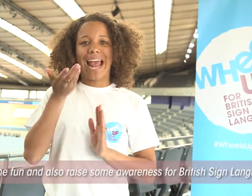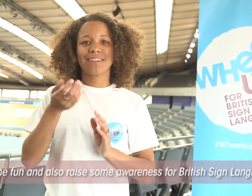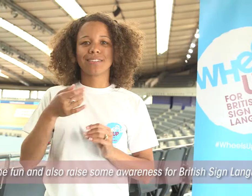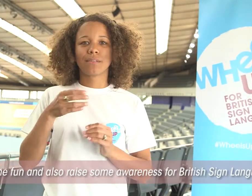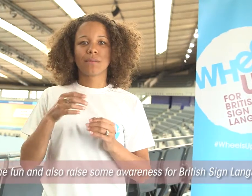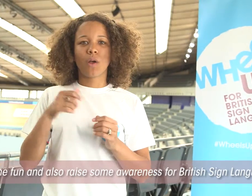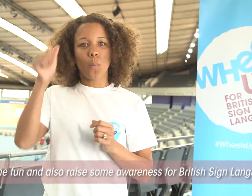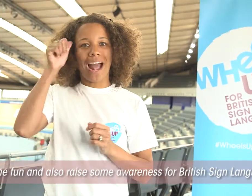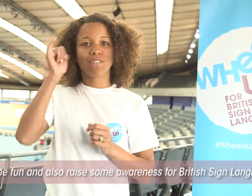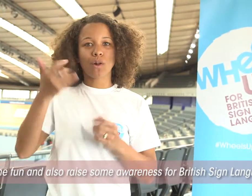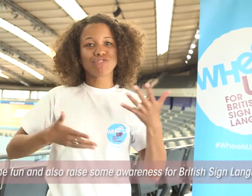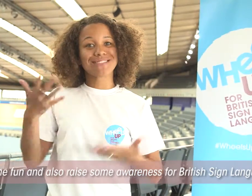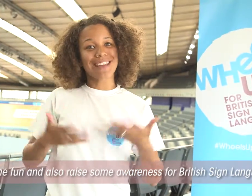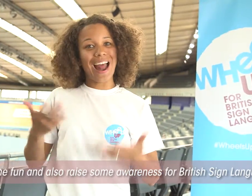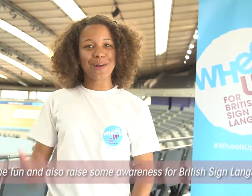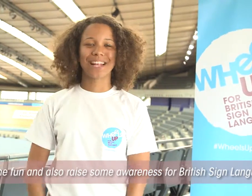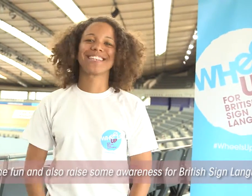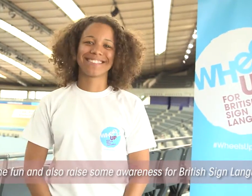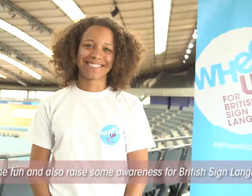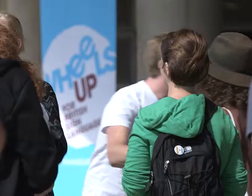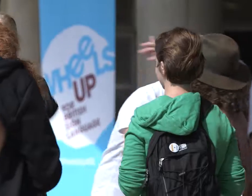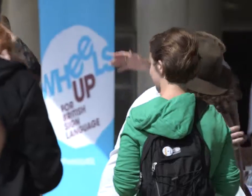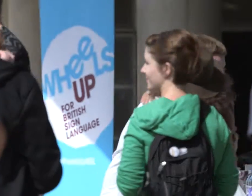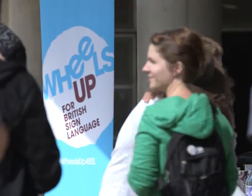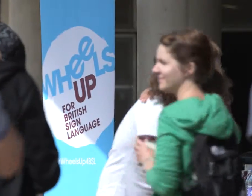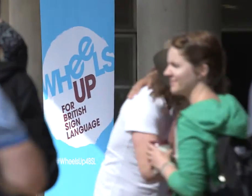also raise some awareness of British Sign Language. Music